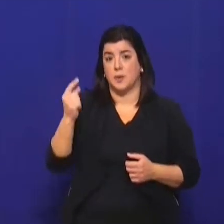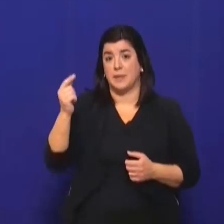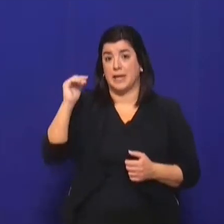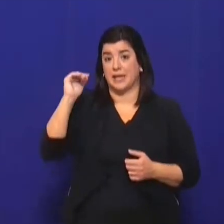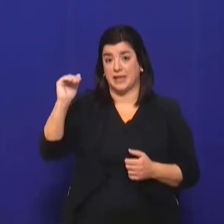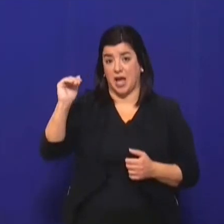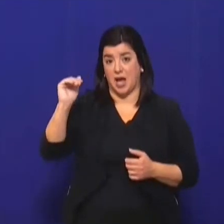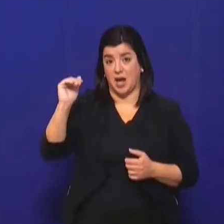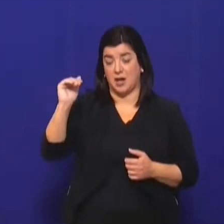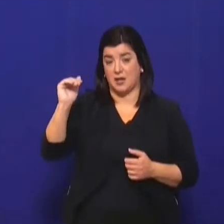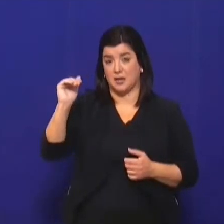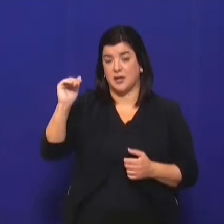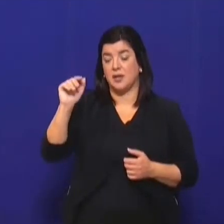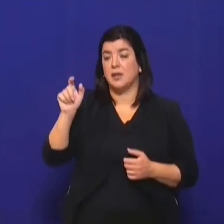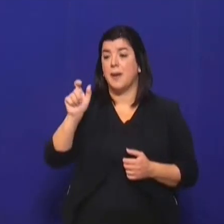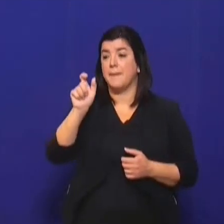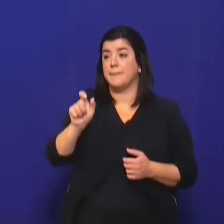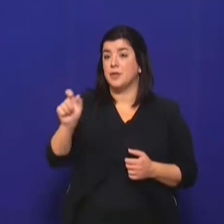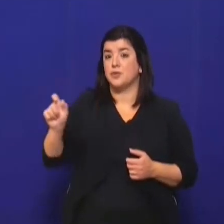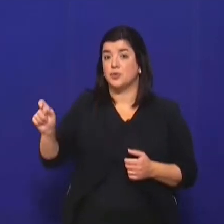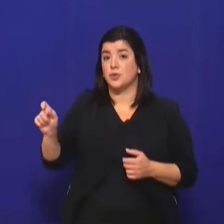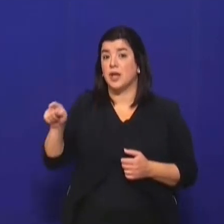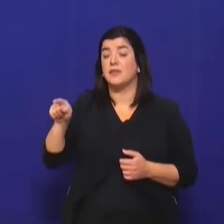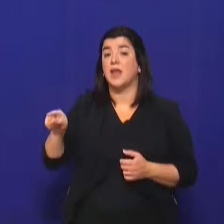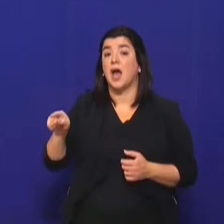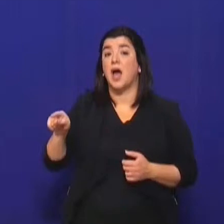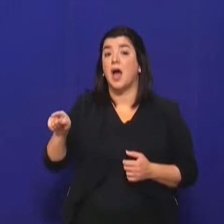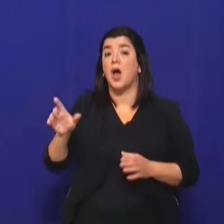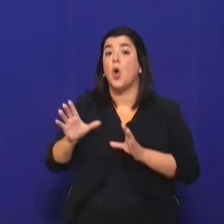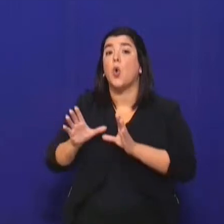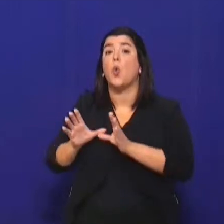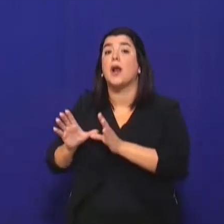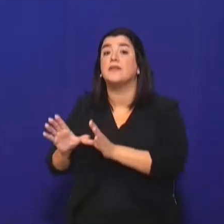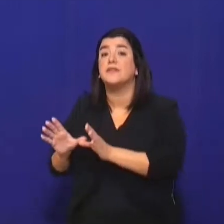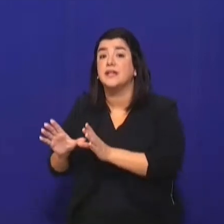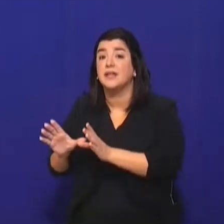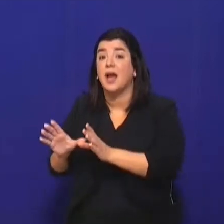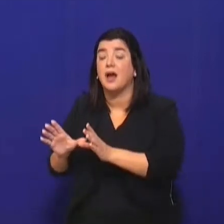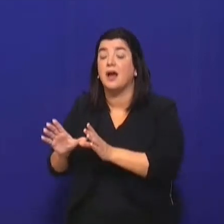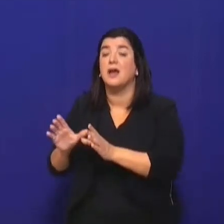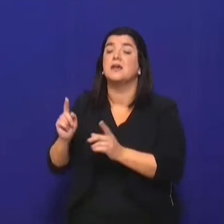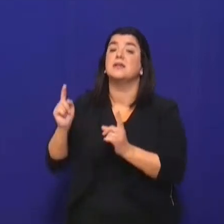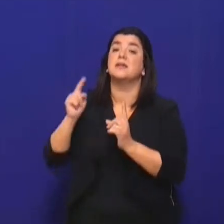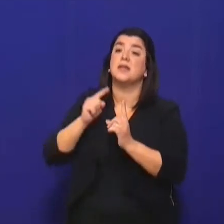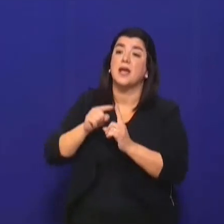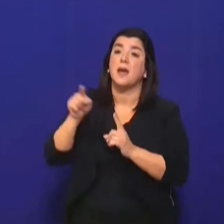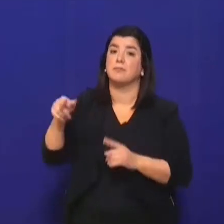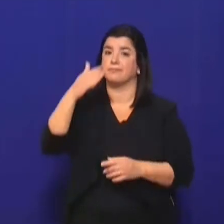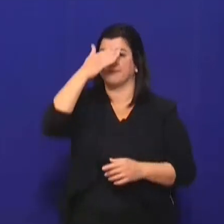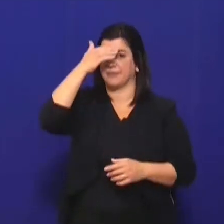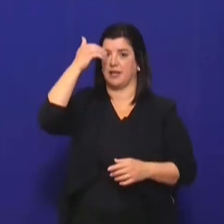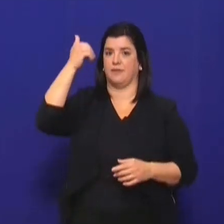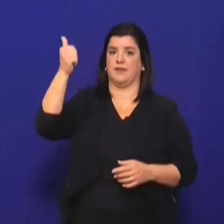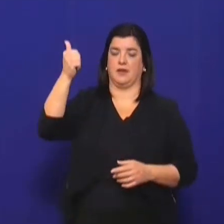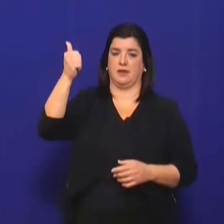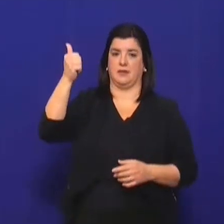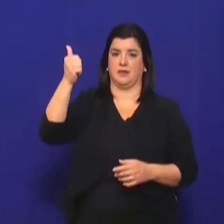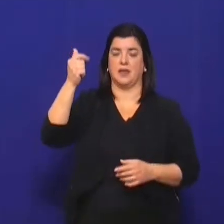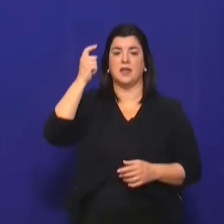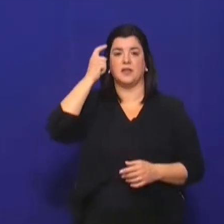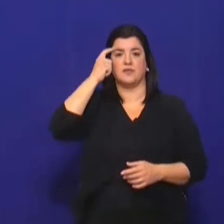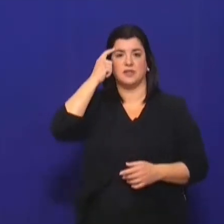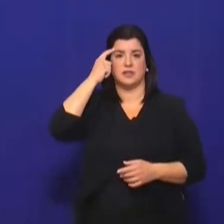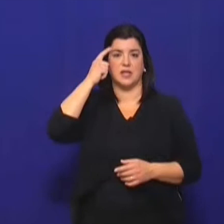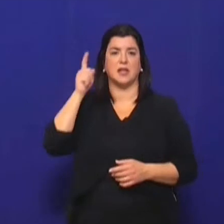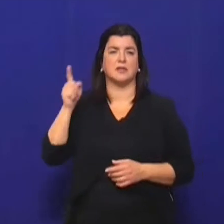ta' persuna li huwa pożittiv dawn ħajkunu qegħdin ġewwa sakemm dak il-persuna mbagħad ikun recovered u jkun jista' joħroġ ukoll. Ġi